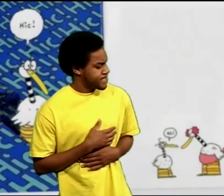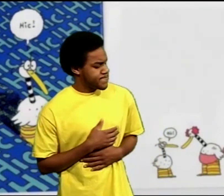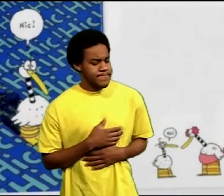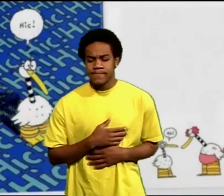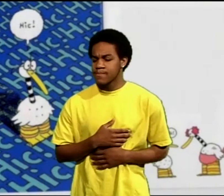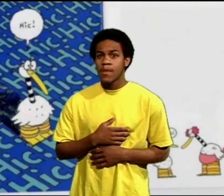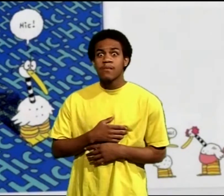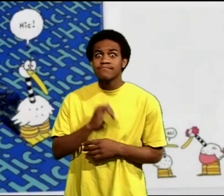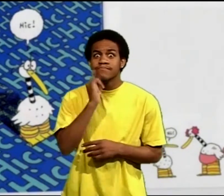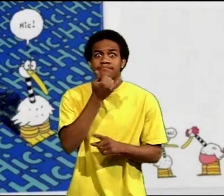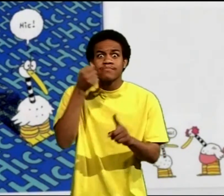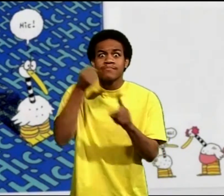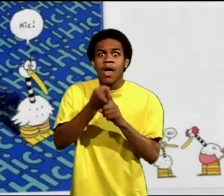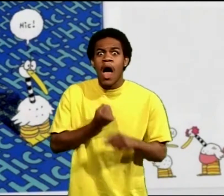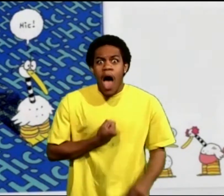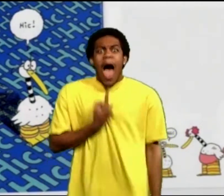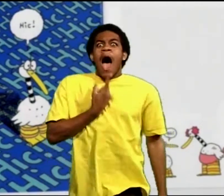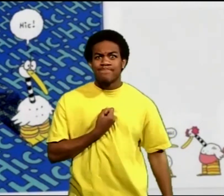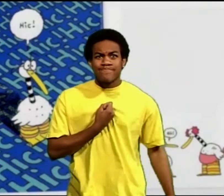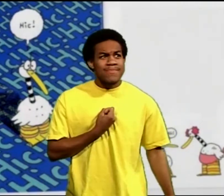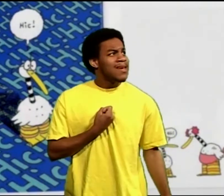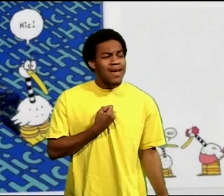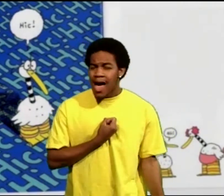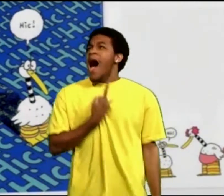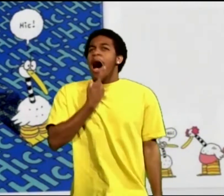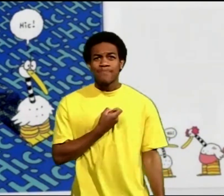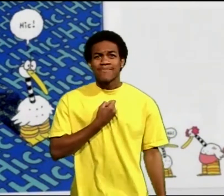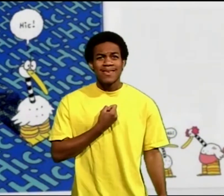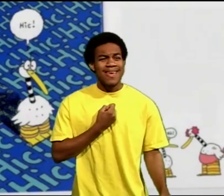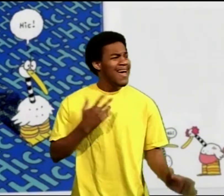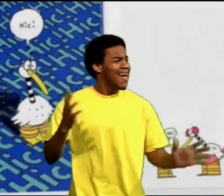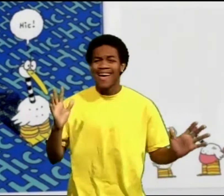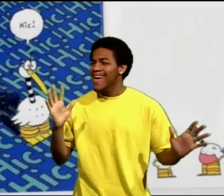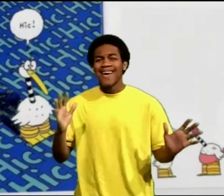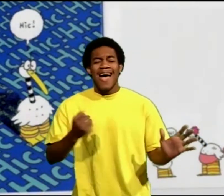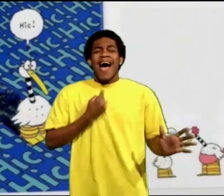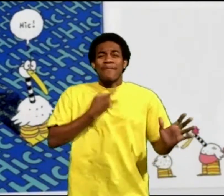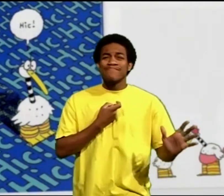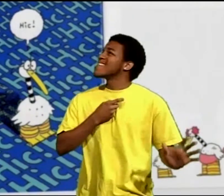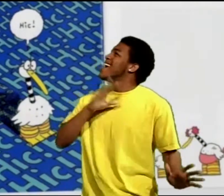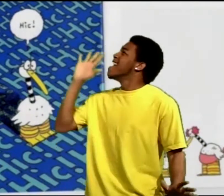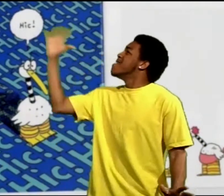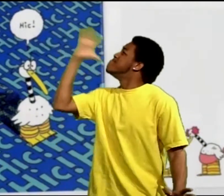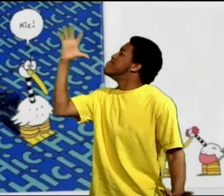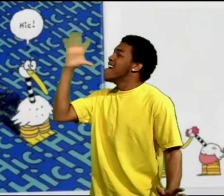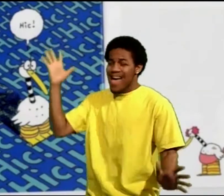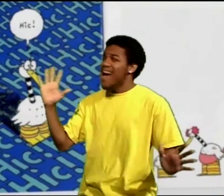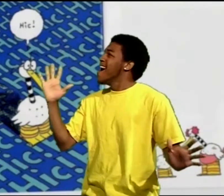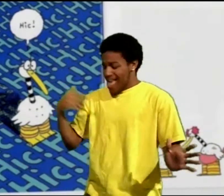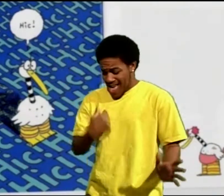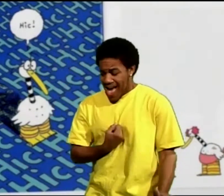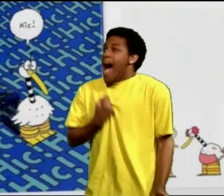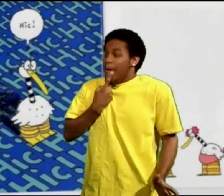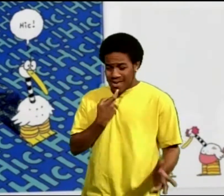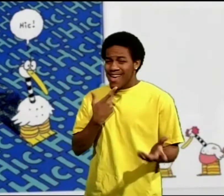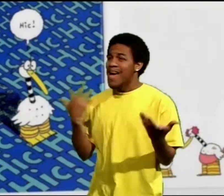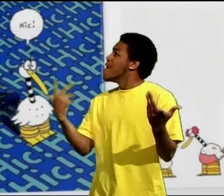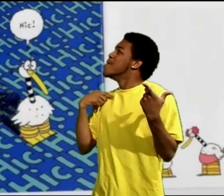Sebastian got the hiccups he had the hiccups so badly he called his mom he couldn't stop what was he gonna do